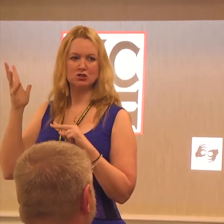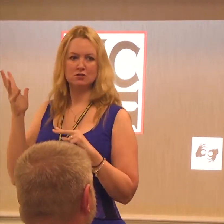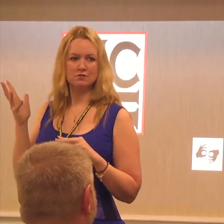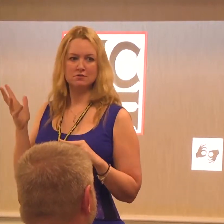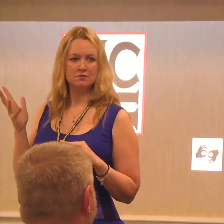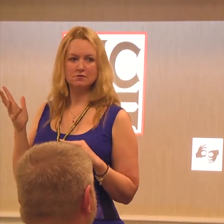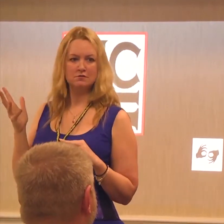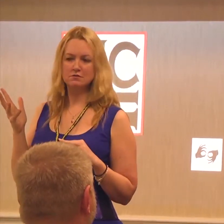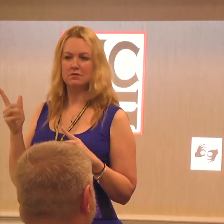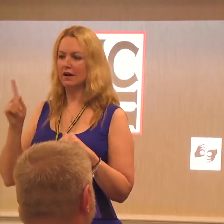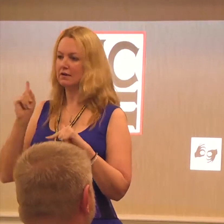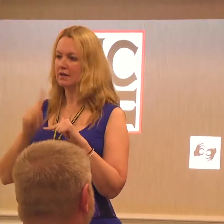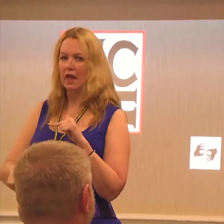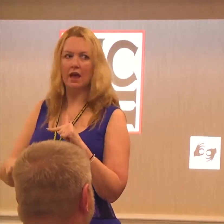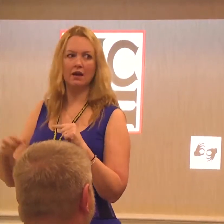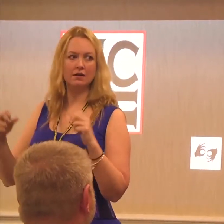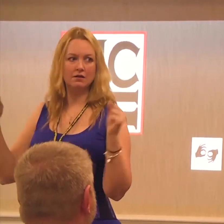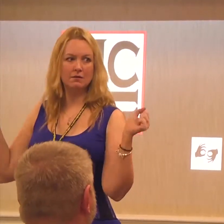not remanifest itself.